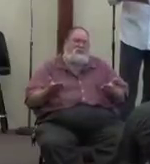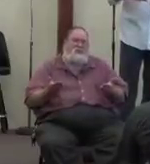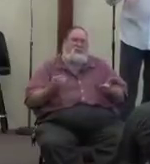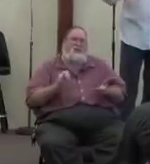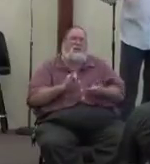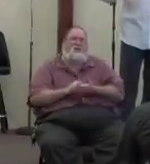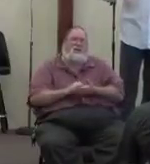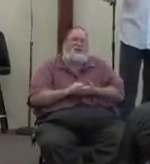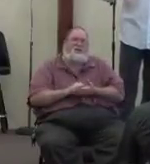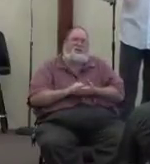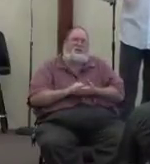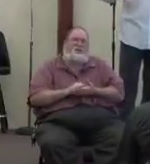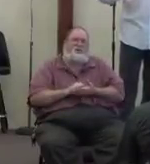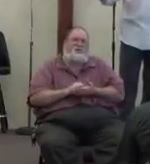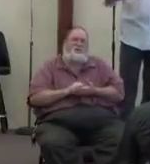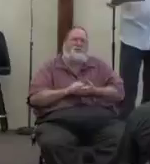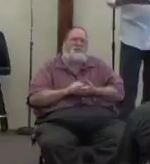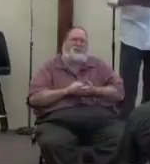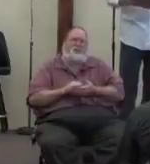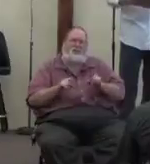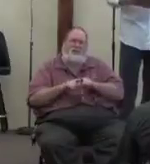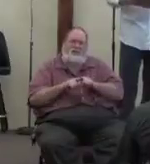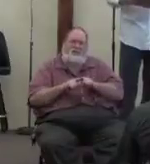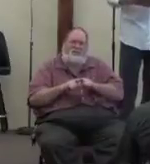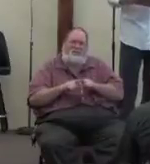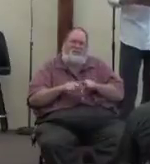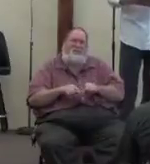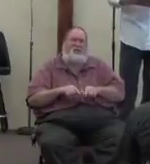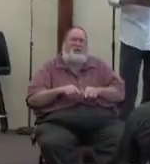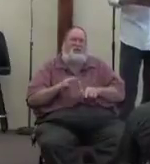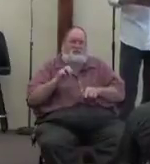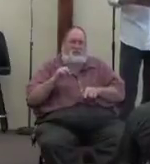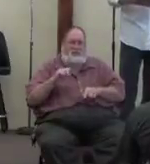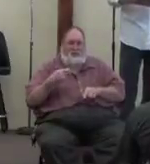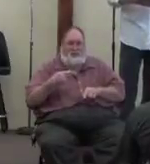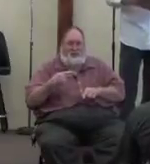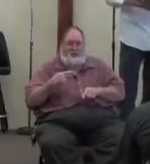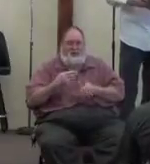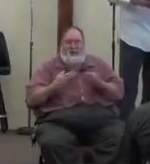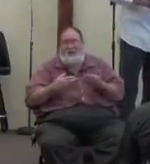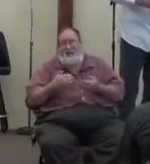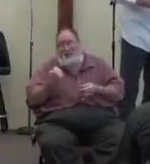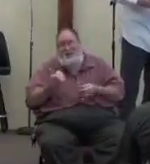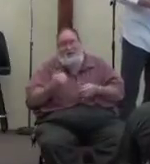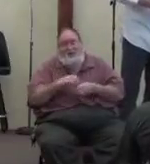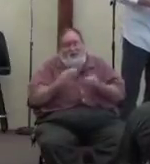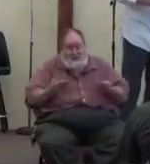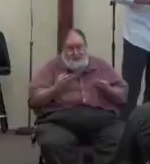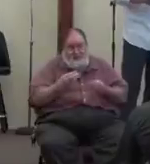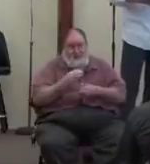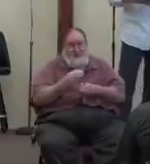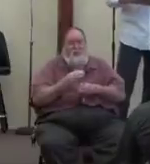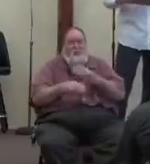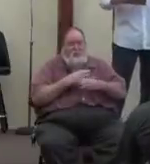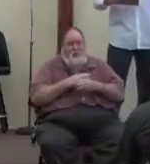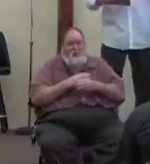that can be the same as meth or anything else in this word. That word has never